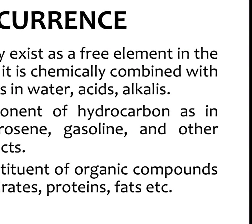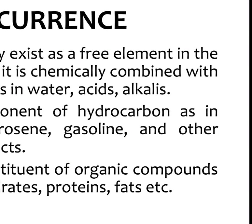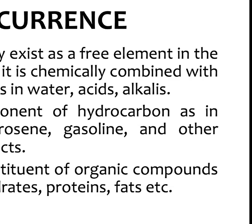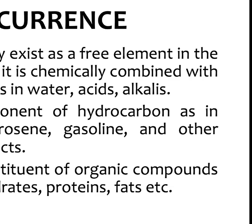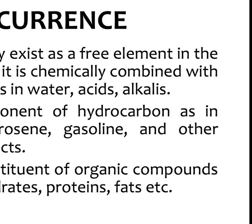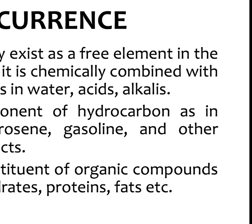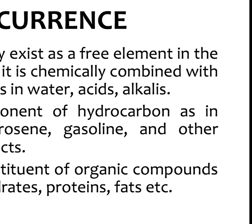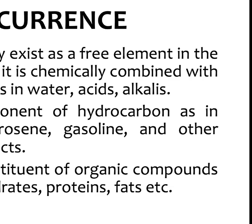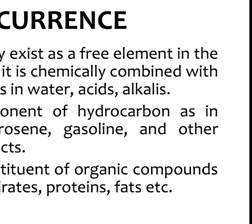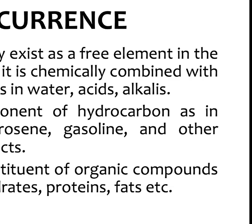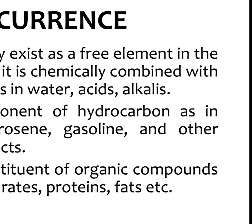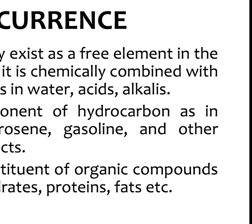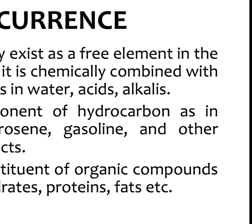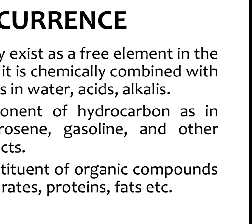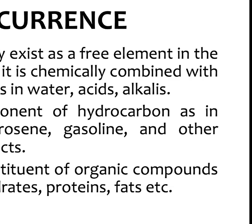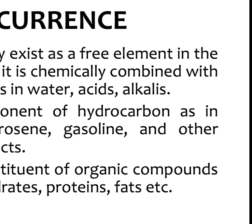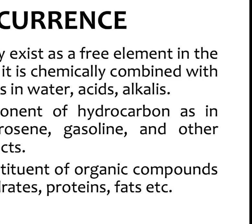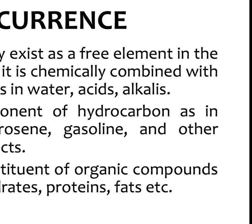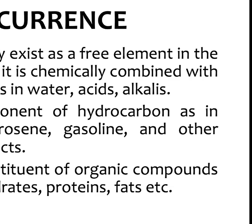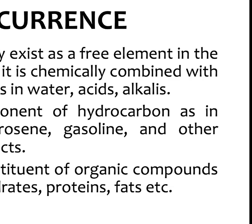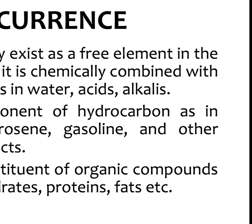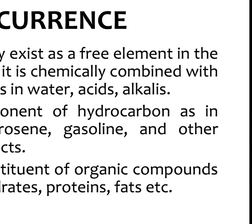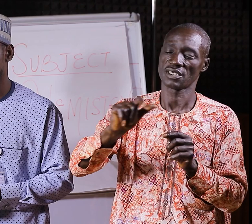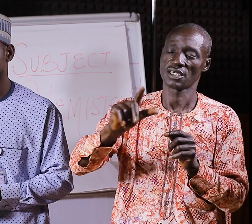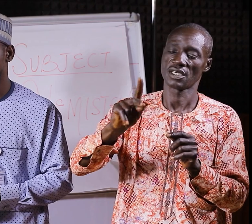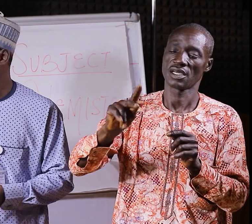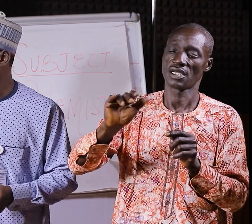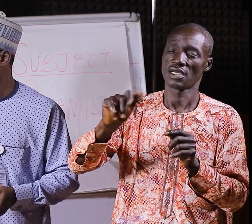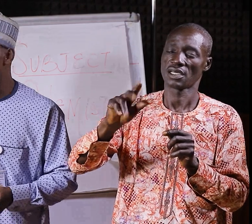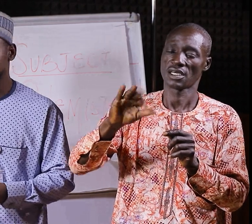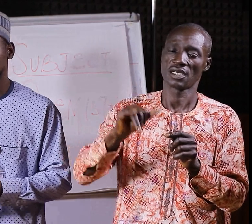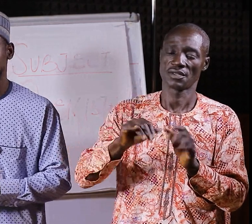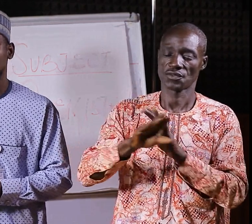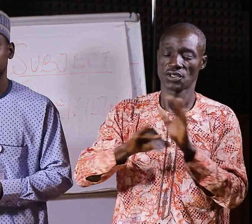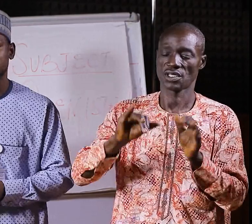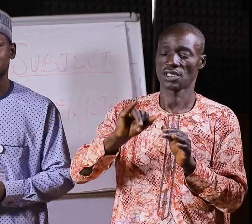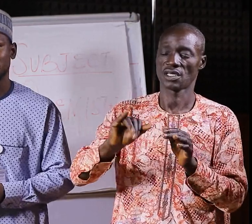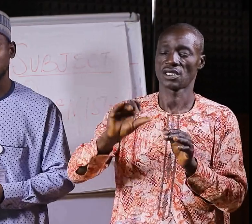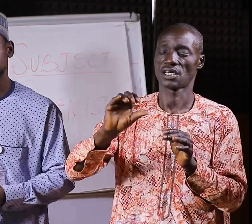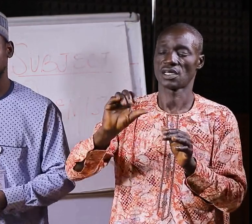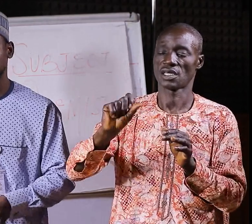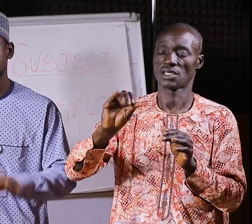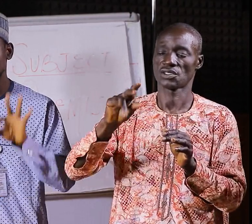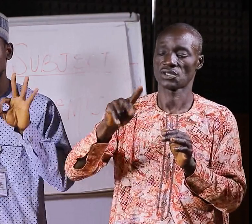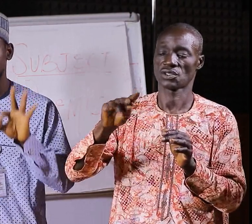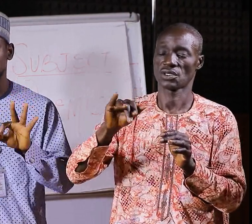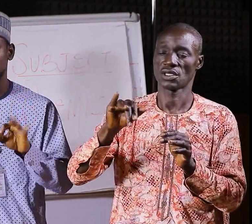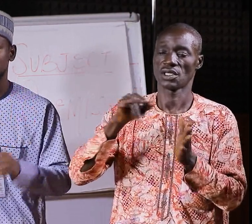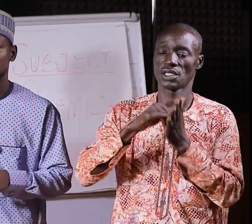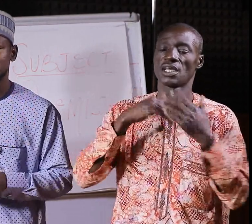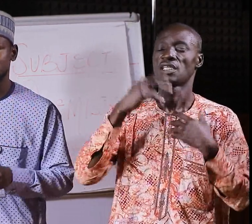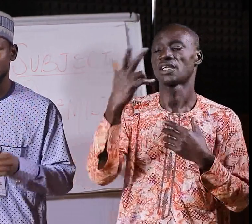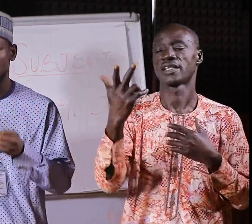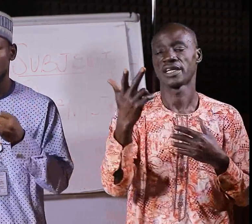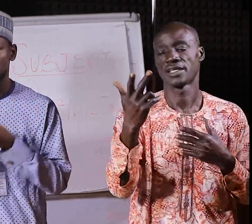like acid, water, and even alkalis. Under isotopes, we discussed that hydrogen has three major